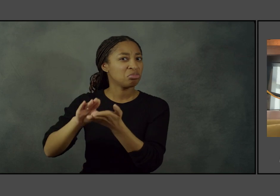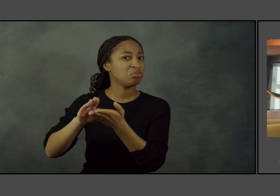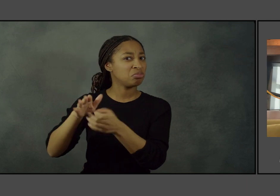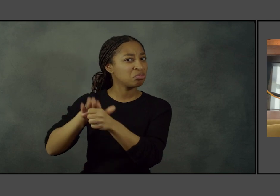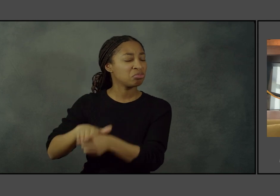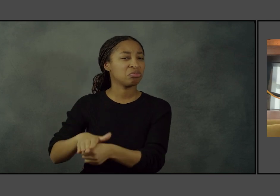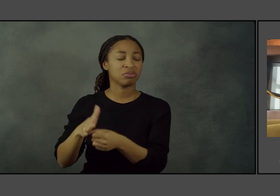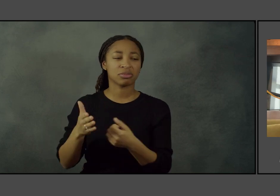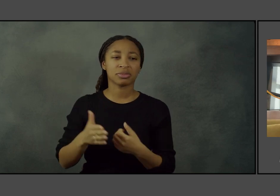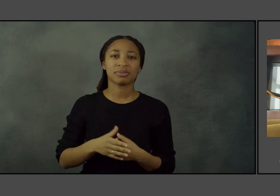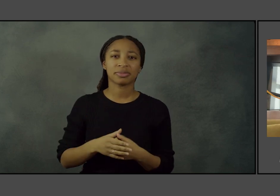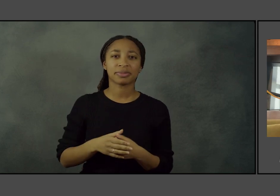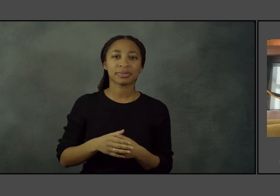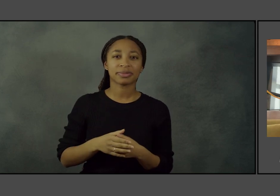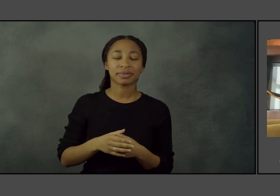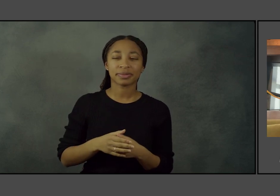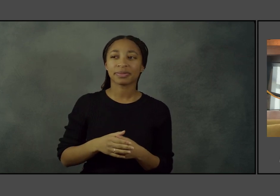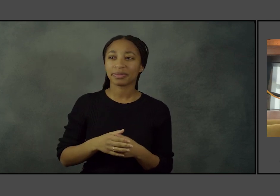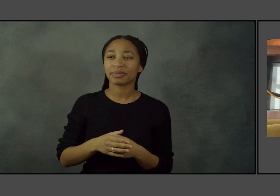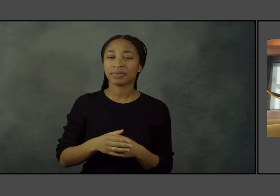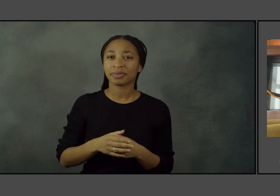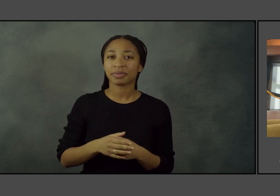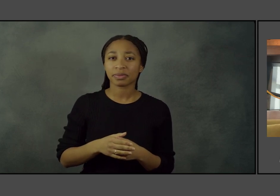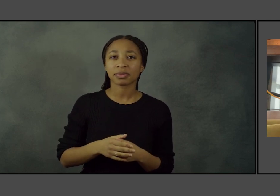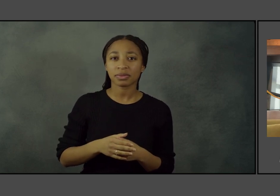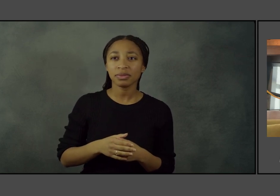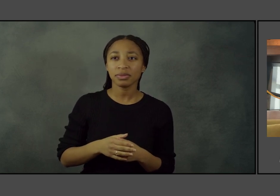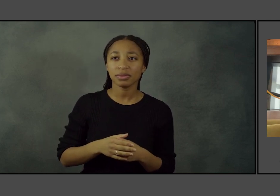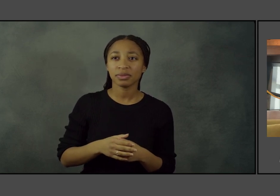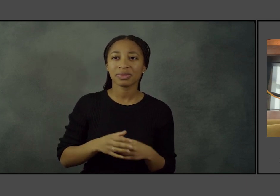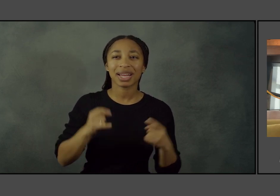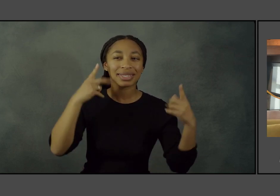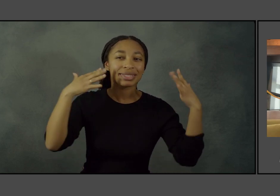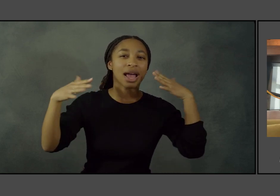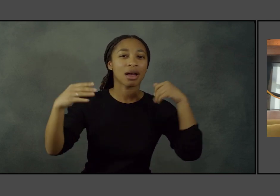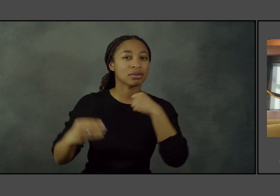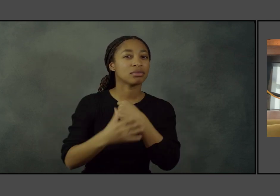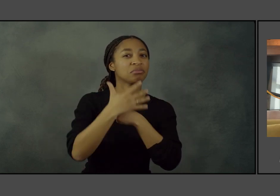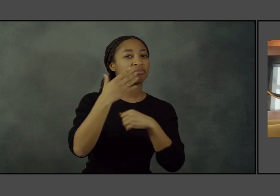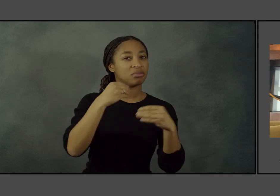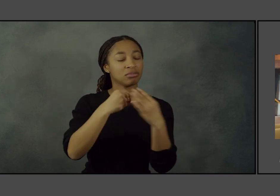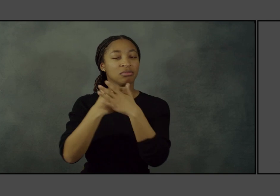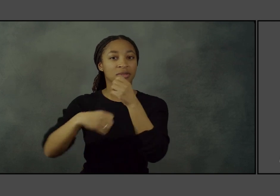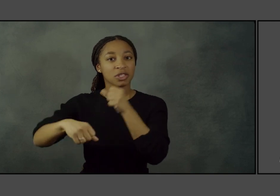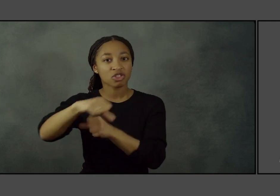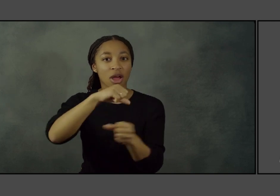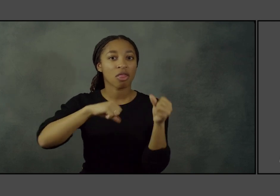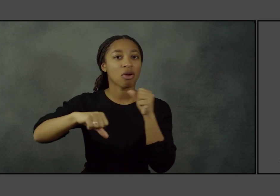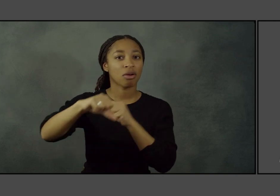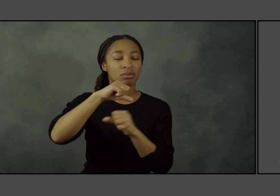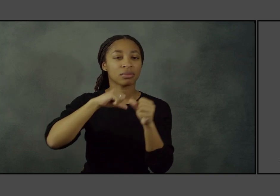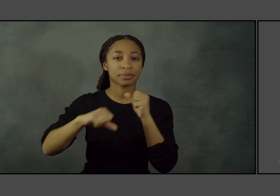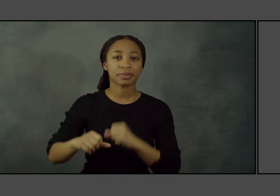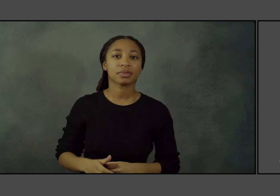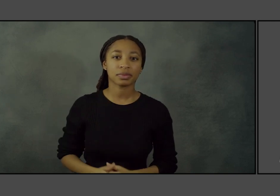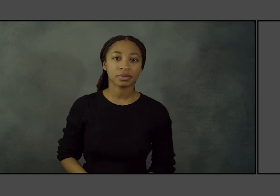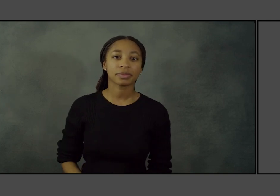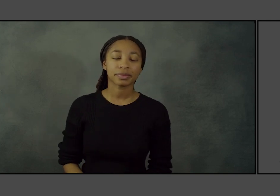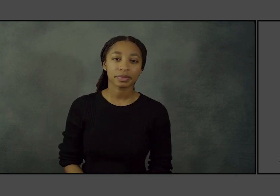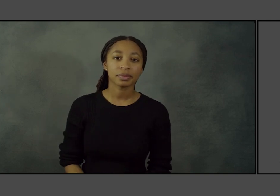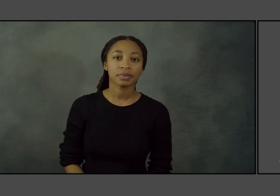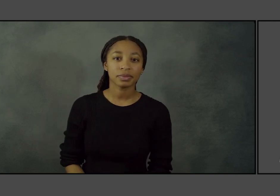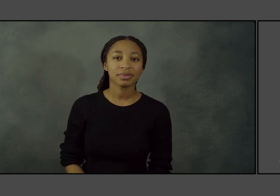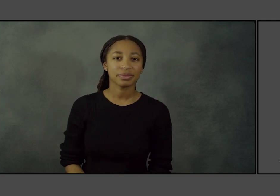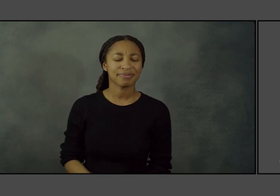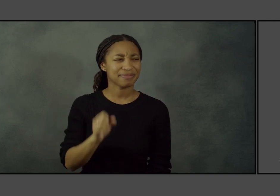sounds as different as they may have been, when they first met. mm, mm, Beautiful. mm. Well, and I wonder also if we could